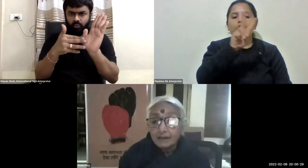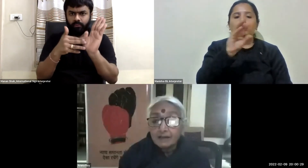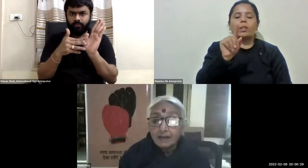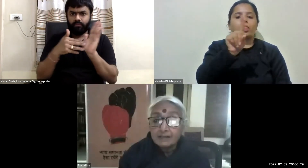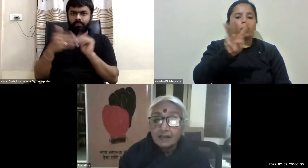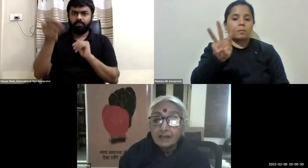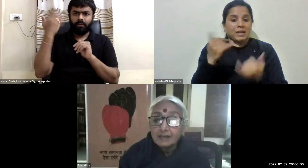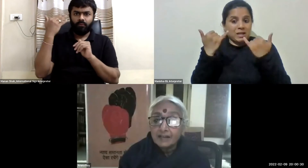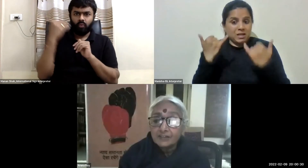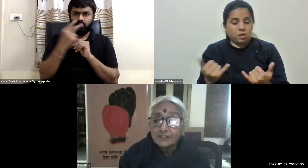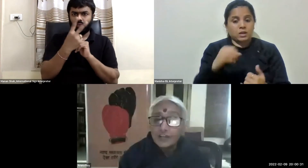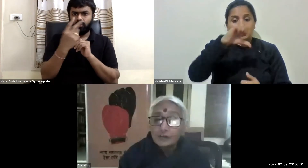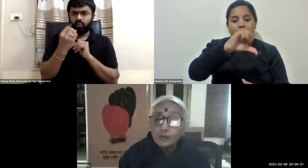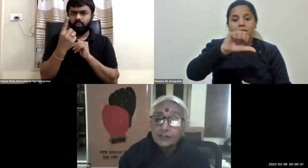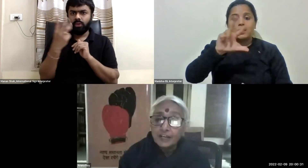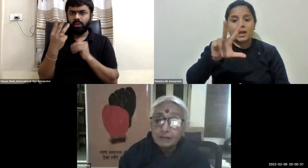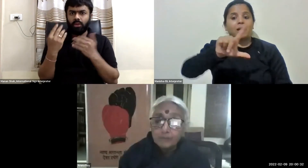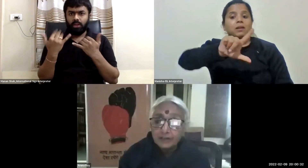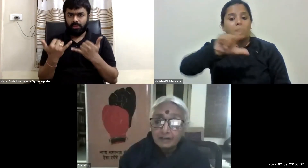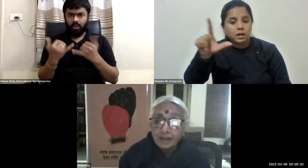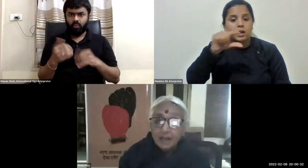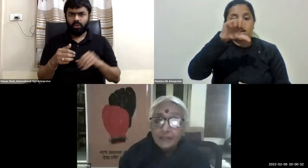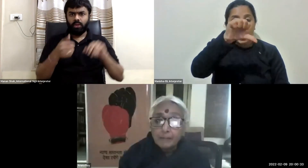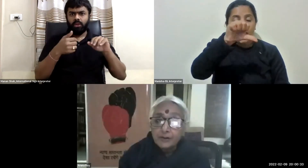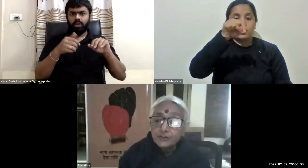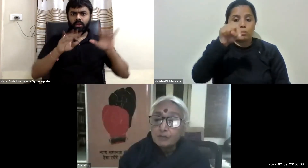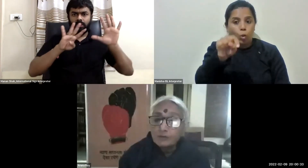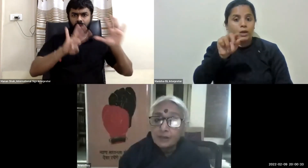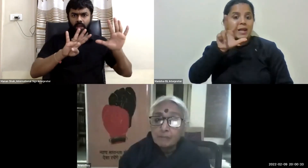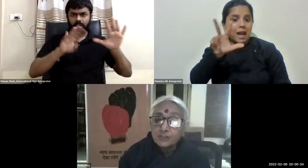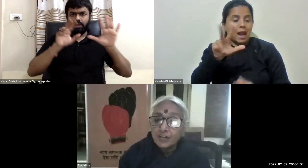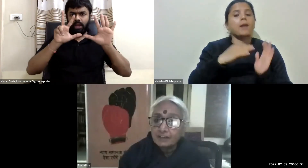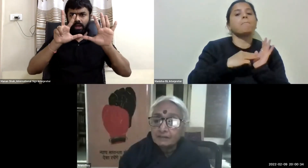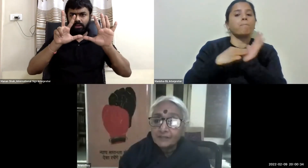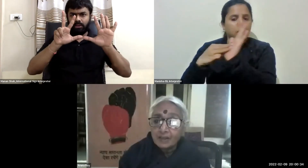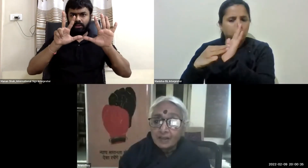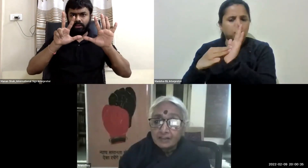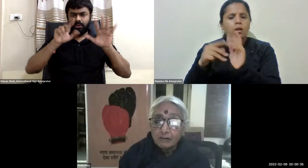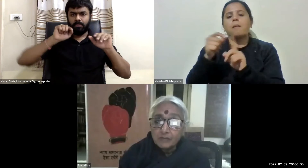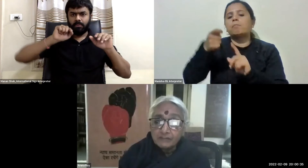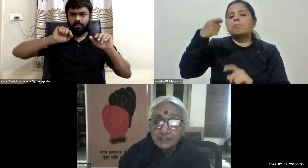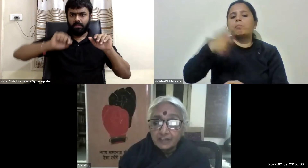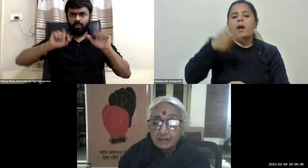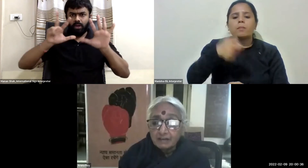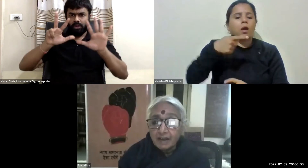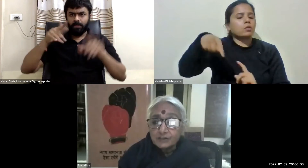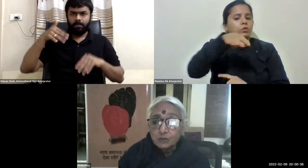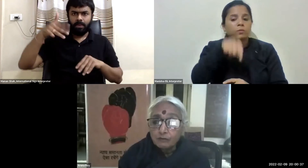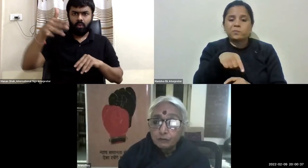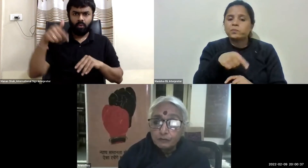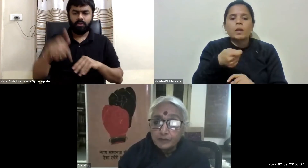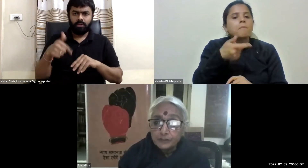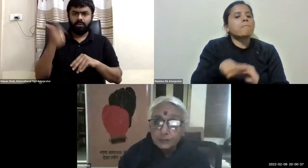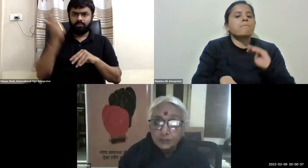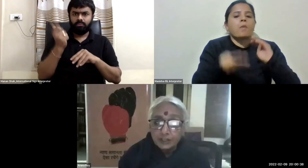Currently, there are 98 lakhs, that is 9.8 million, and their pension amounts are much higher. The government of India has